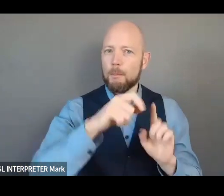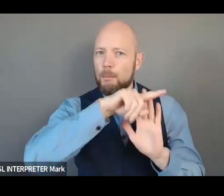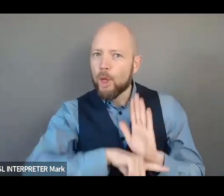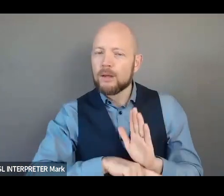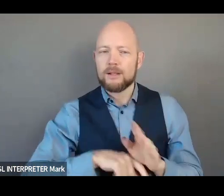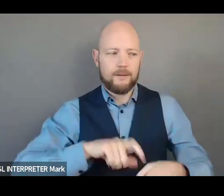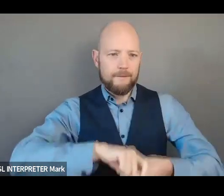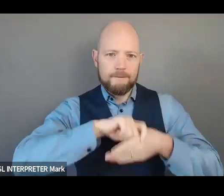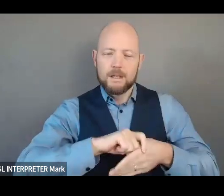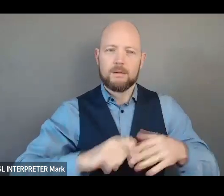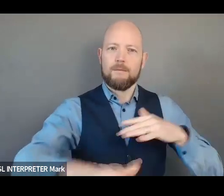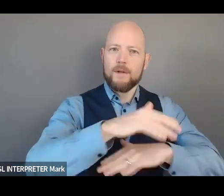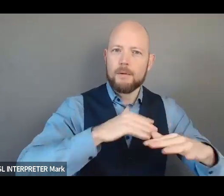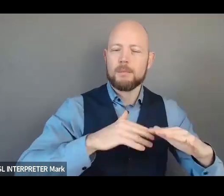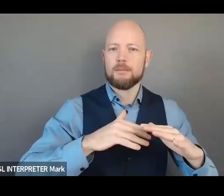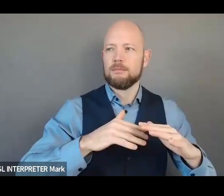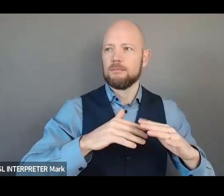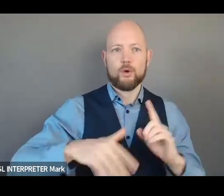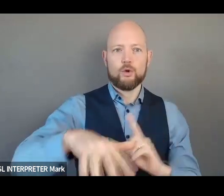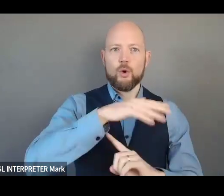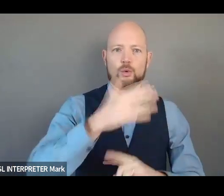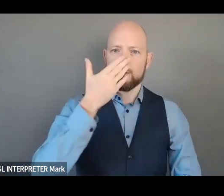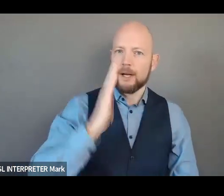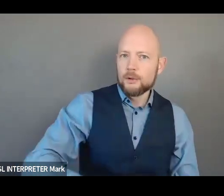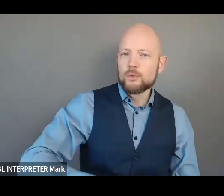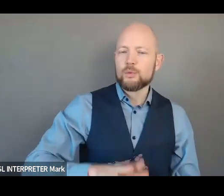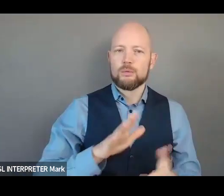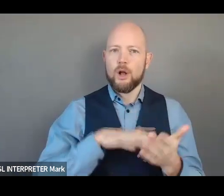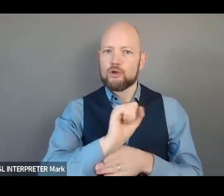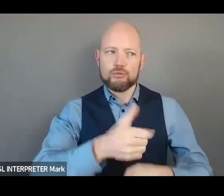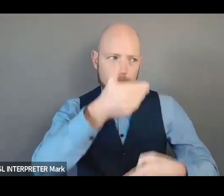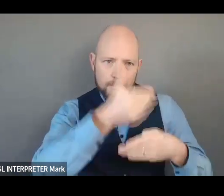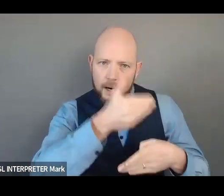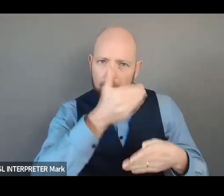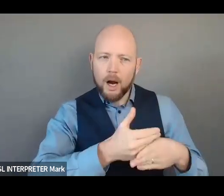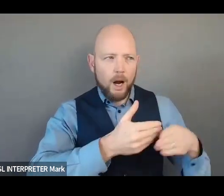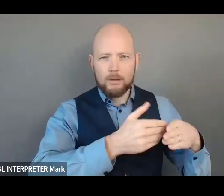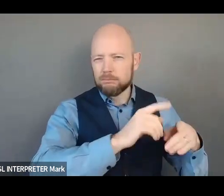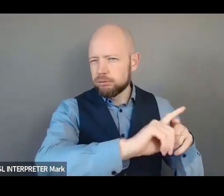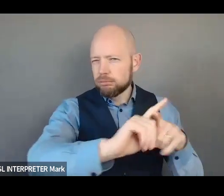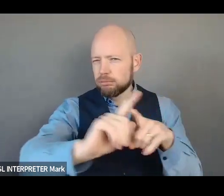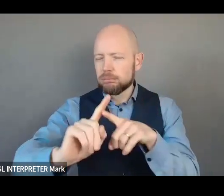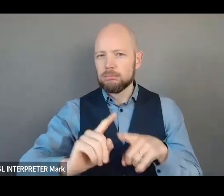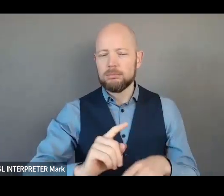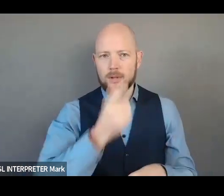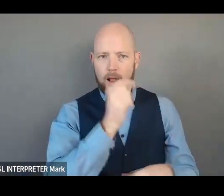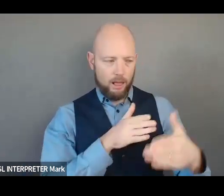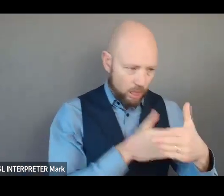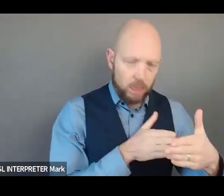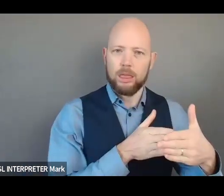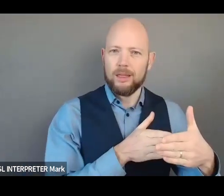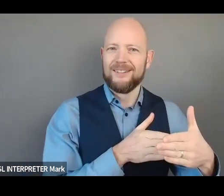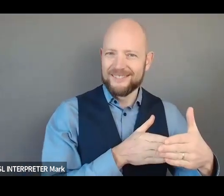be social attitudes and cultural barriers. And the reason I want you to think about the work we've done